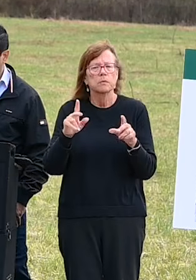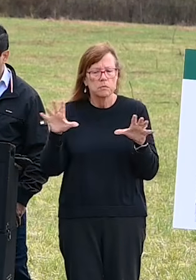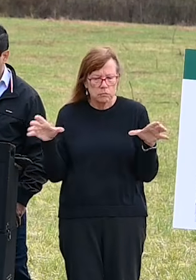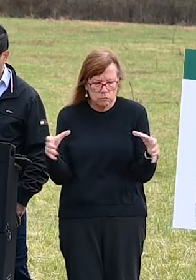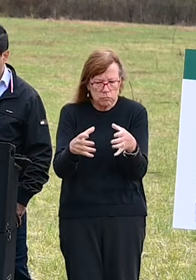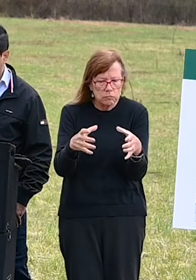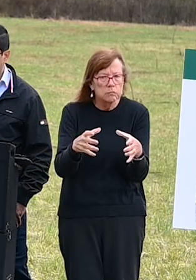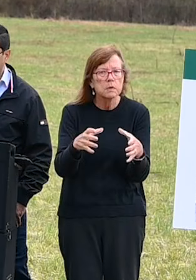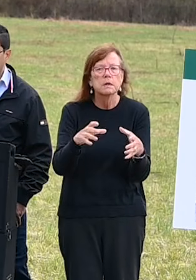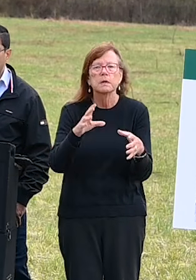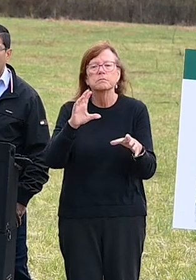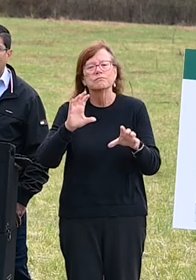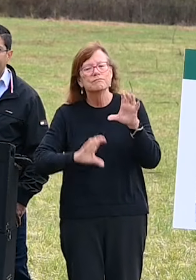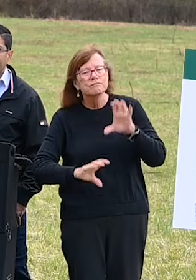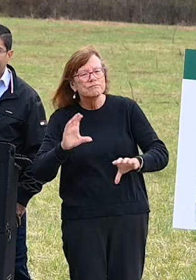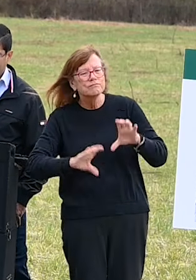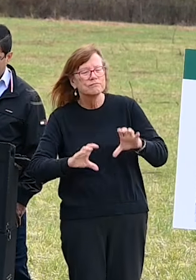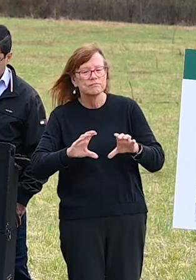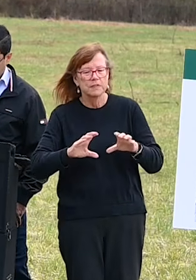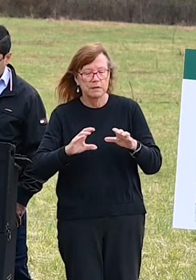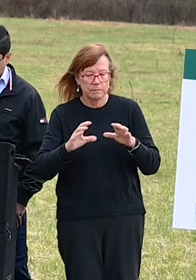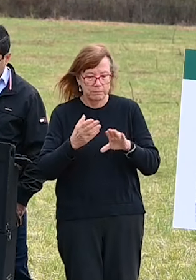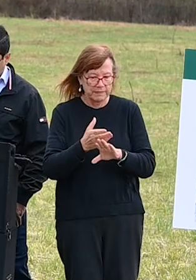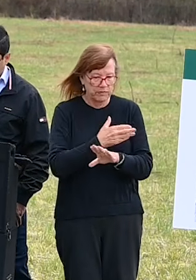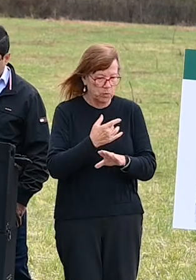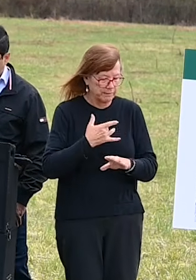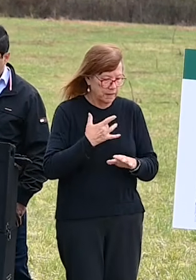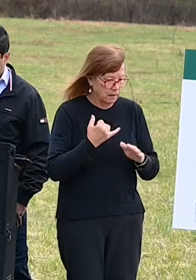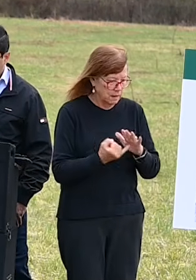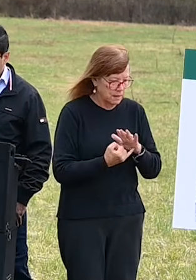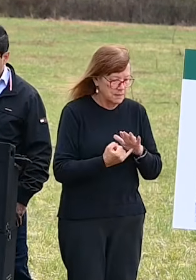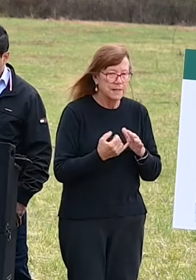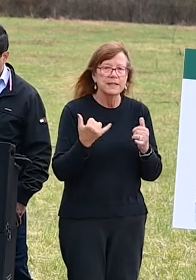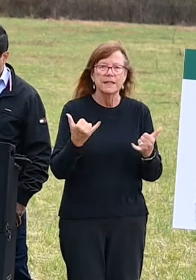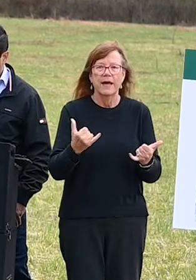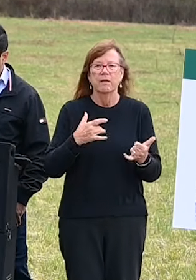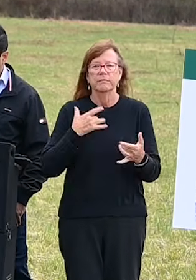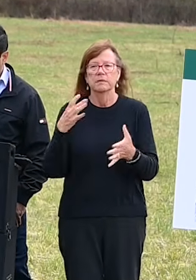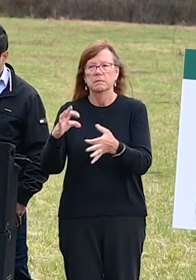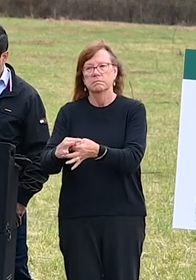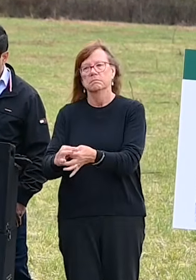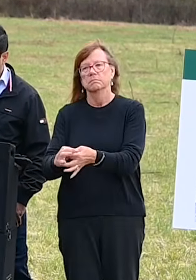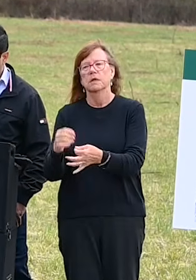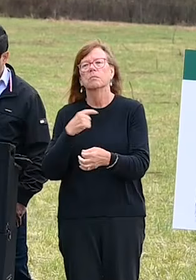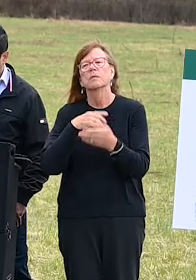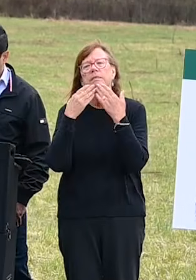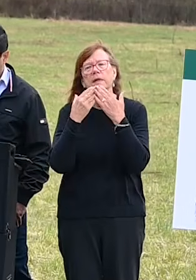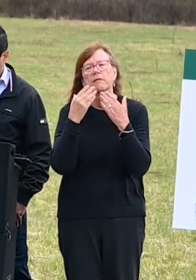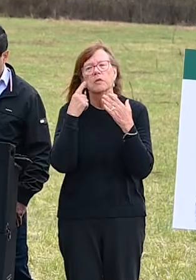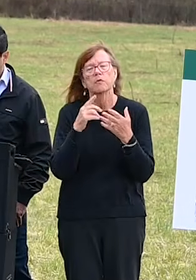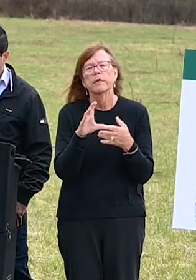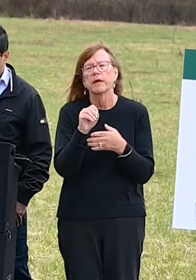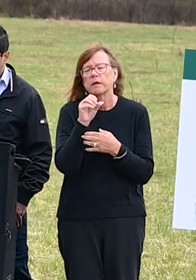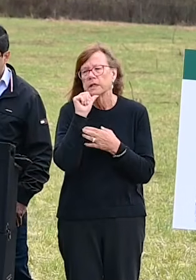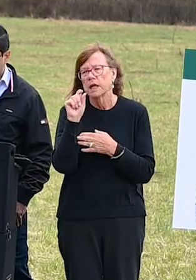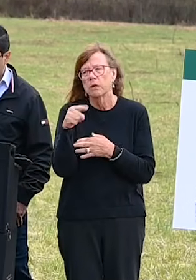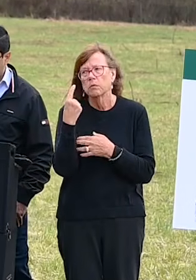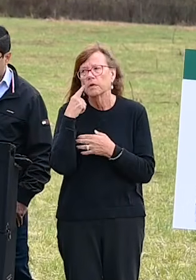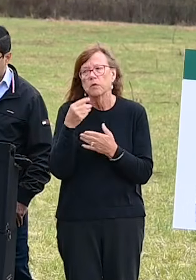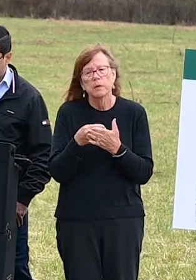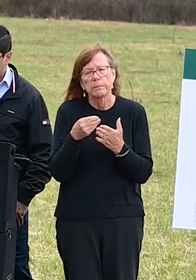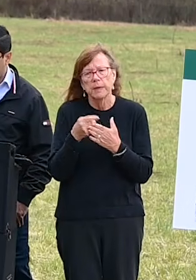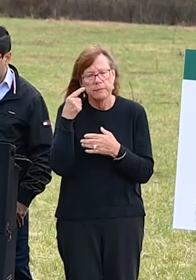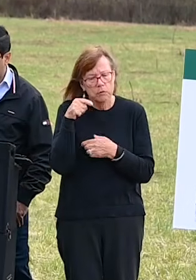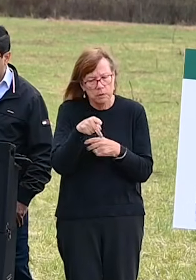where isolation gives way to belonging. We're grateful to the county for not only funding this site, but for recognizing that